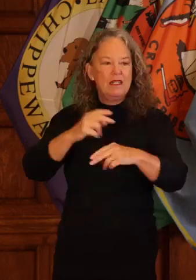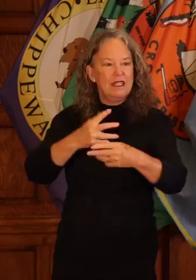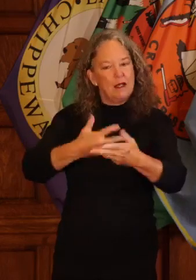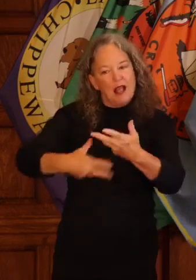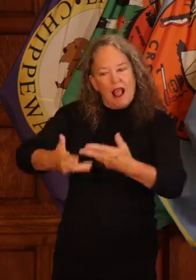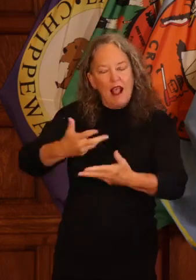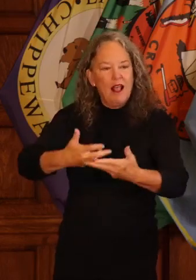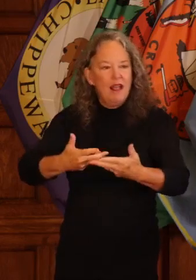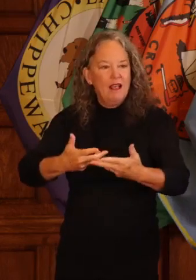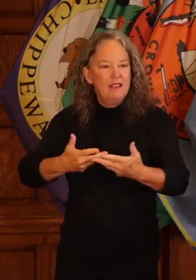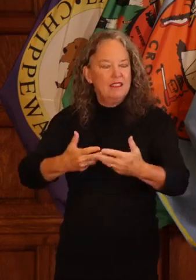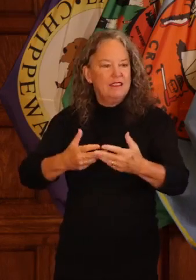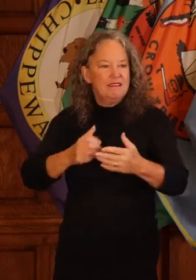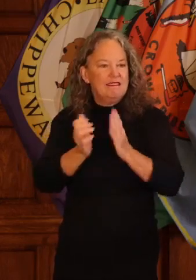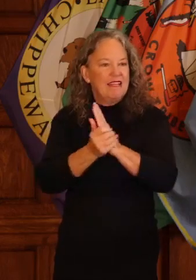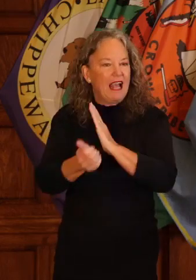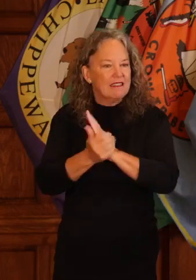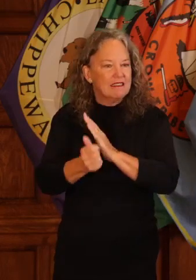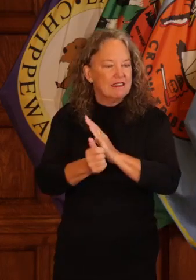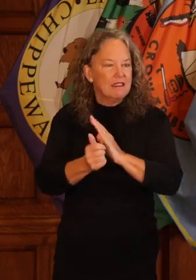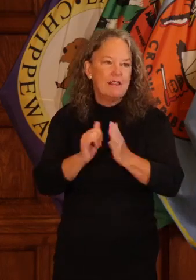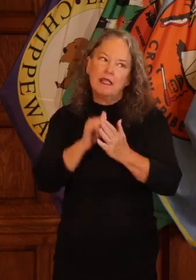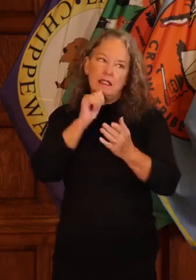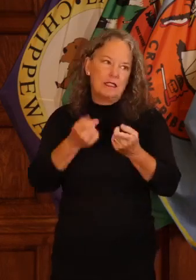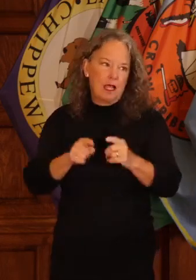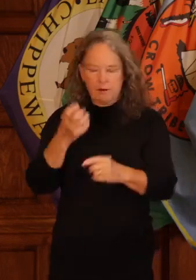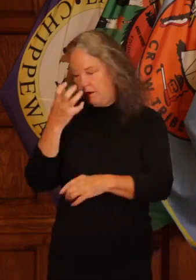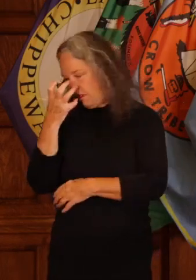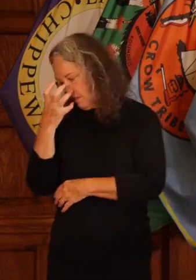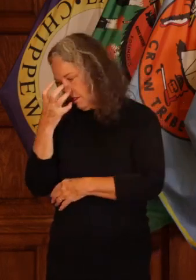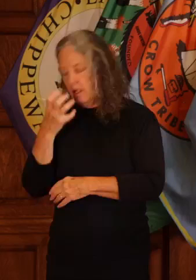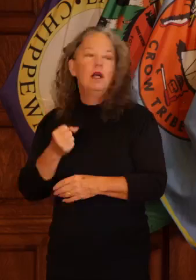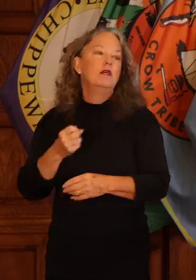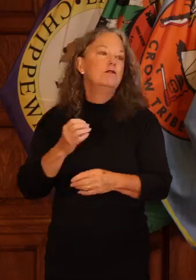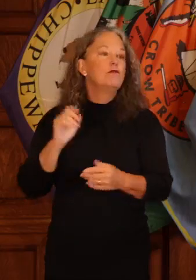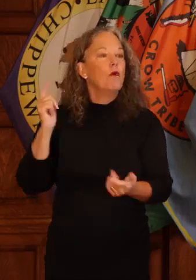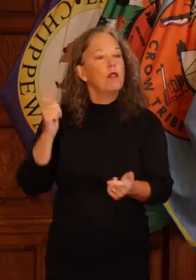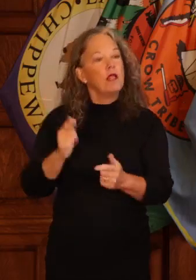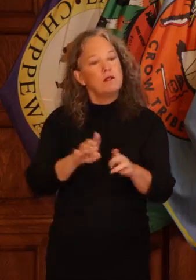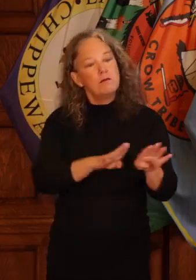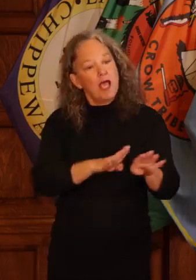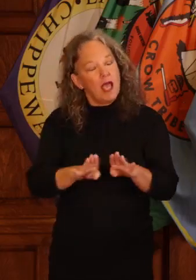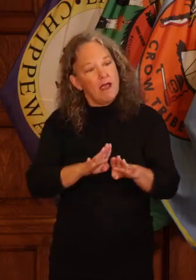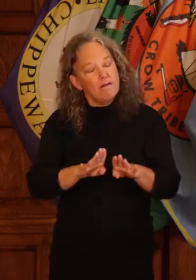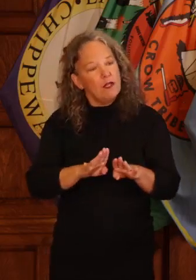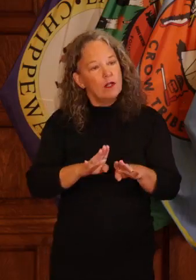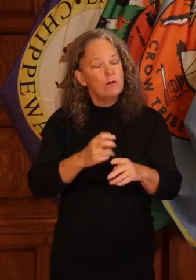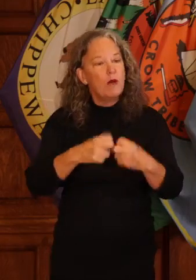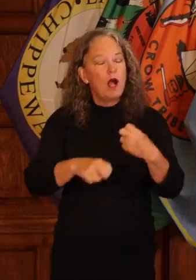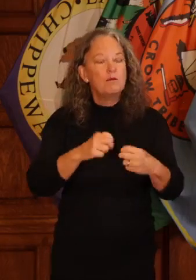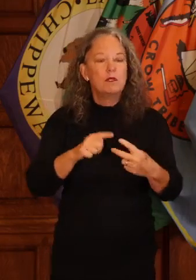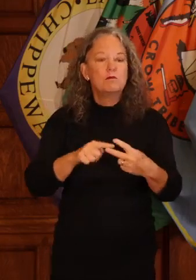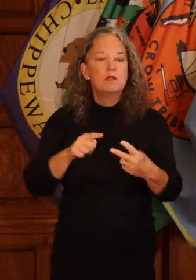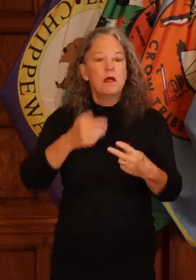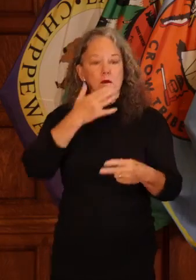happen when you're looking at a screen. So academic performance, less disciplinary issues,